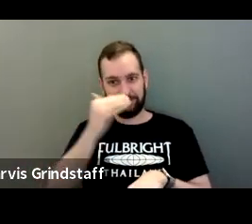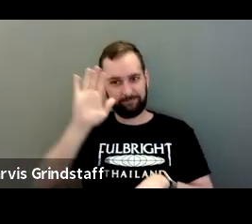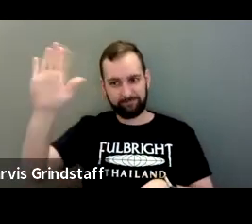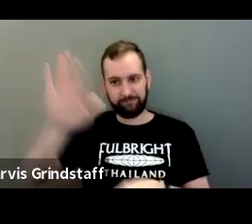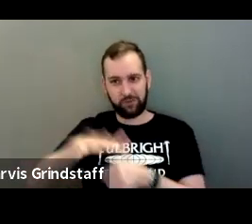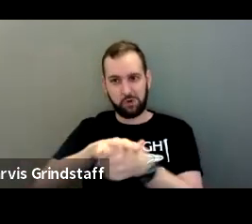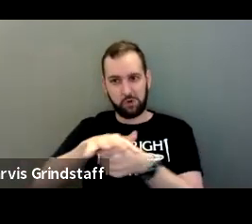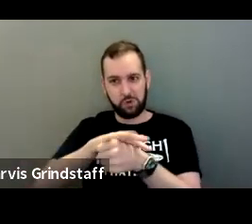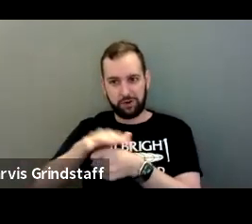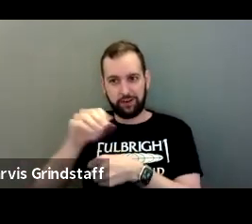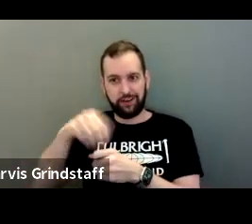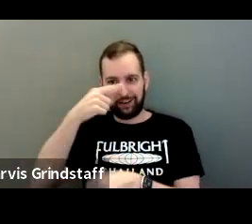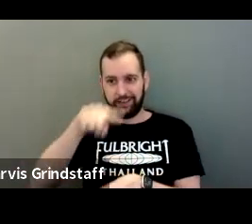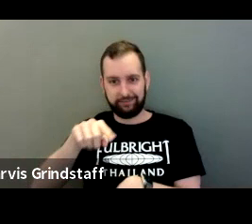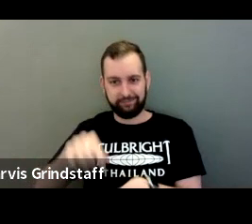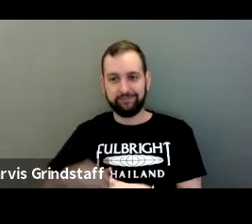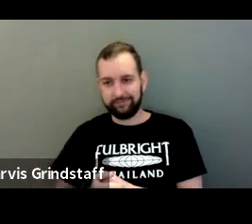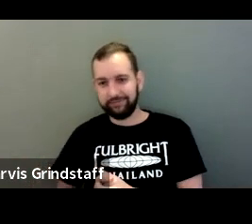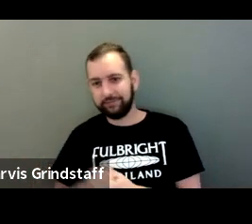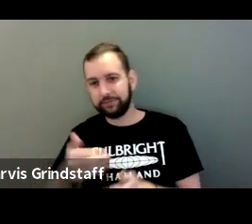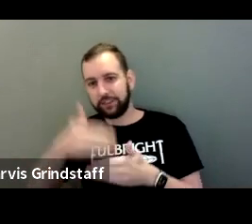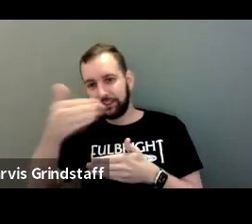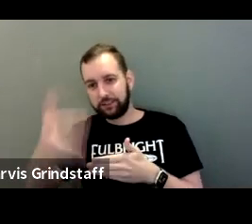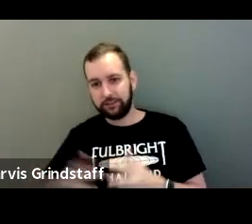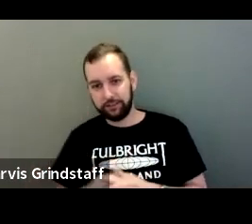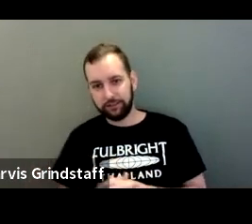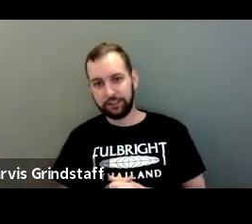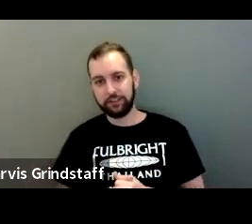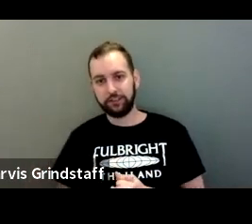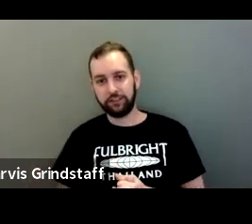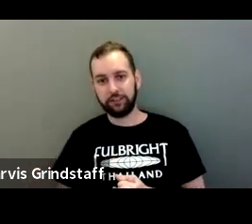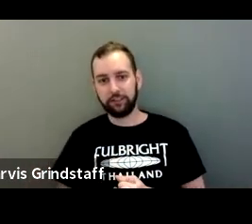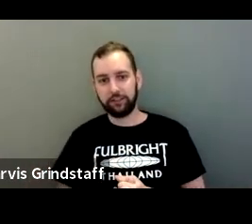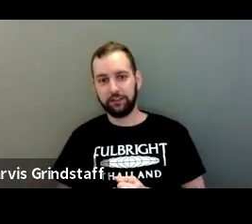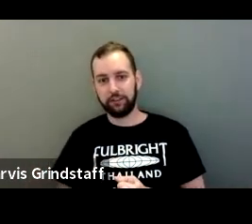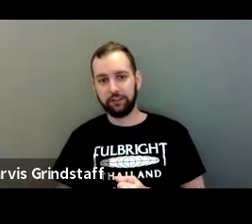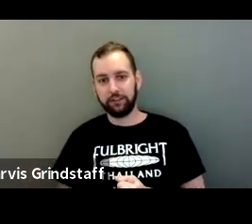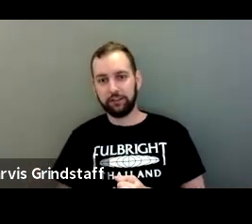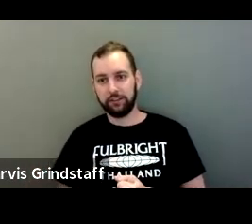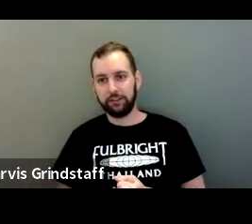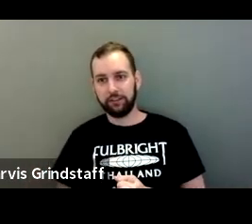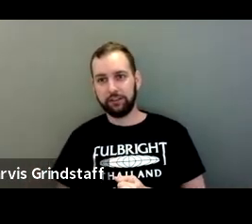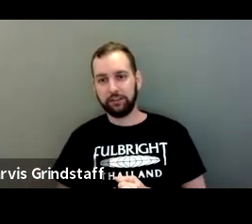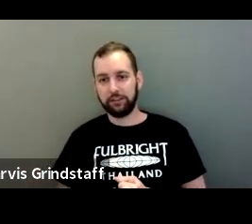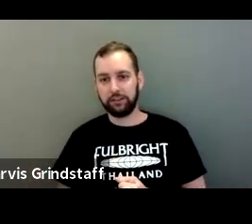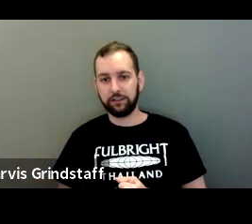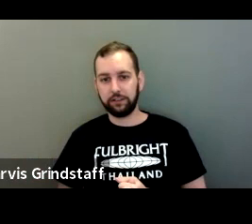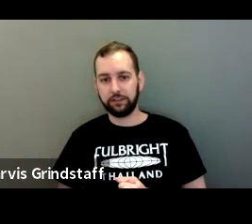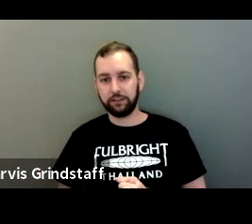cannot find that kind of service here. That's really local service in Thailand. Okay, next slide,